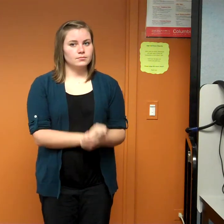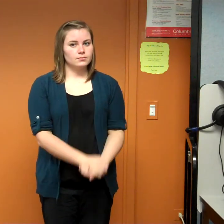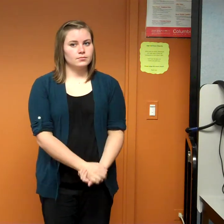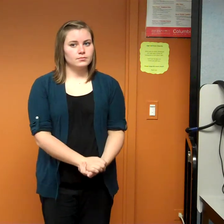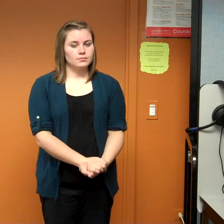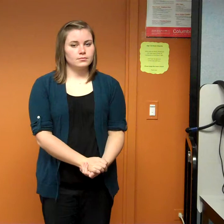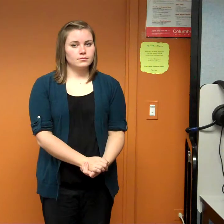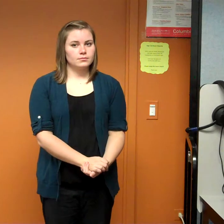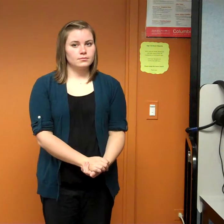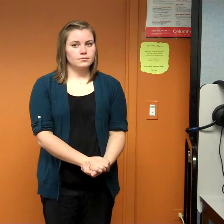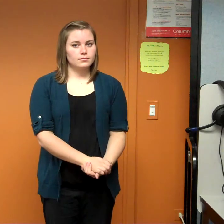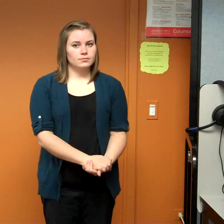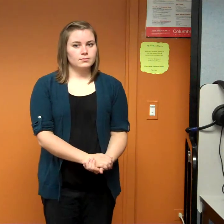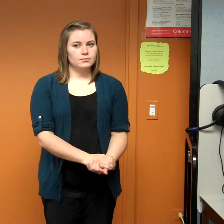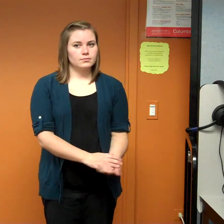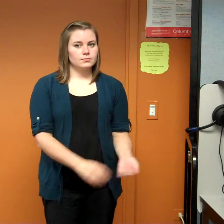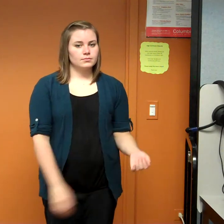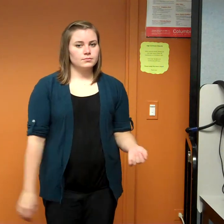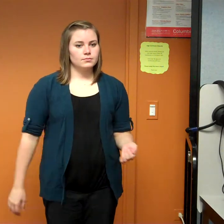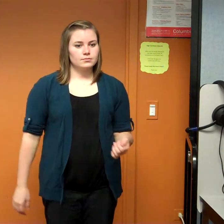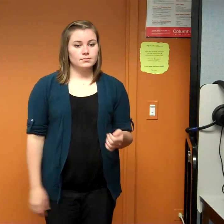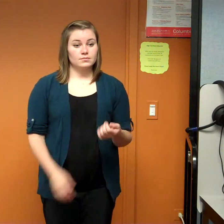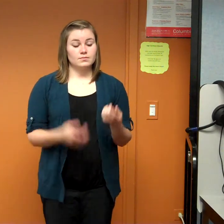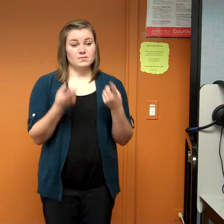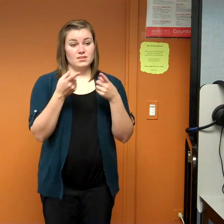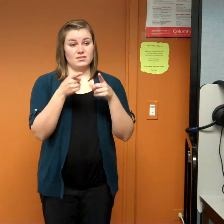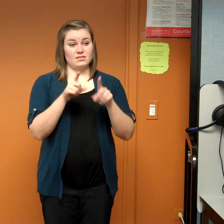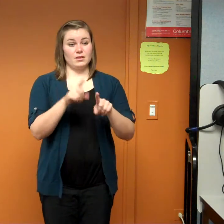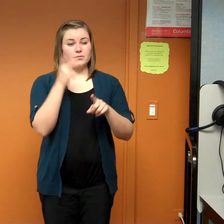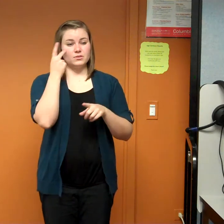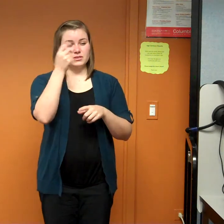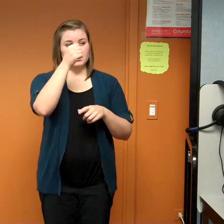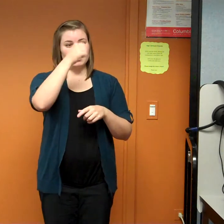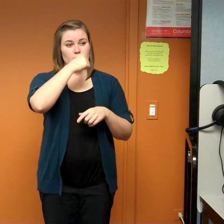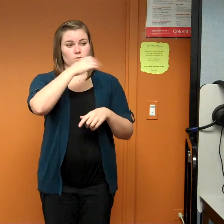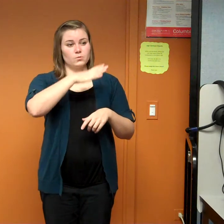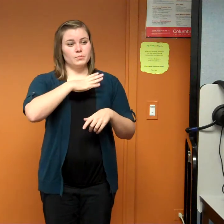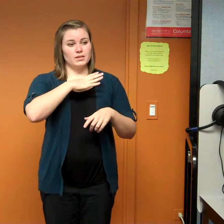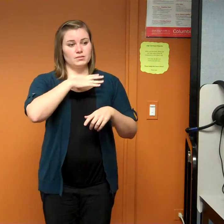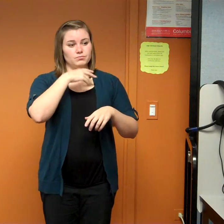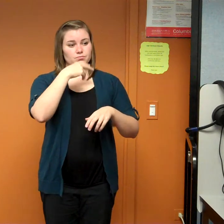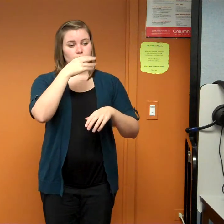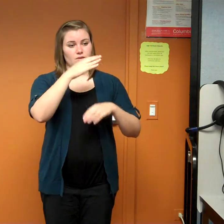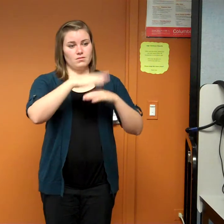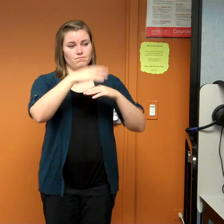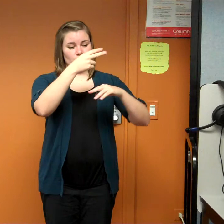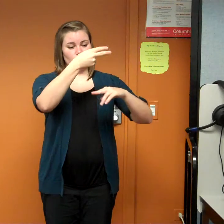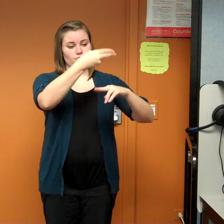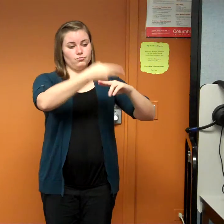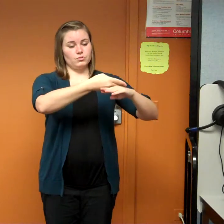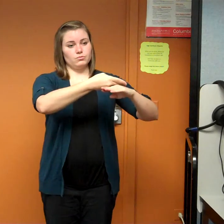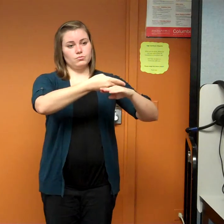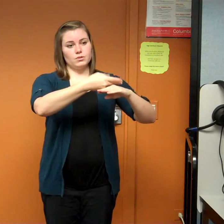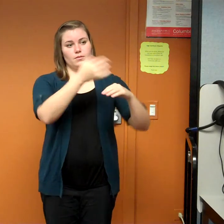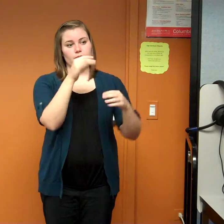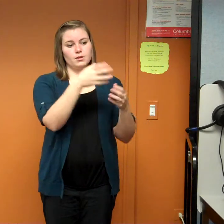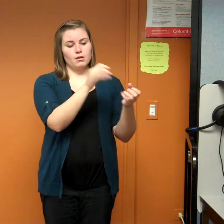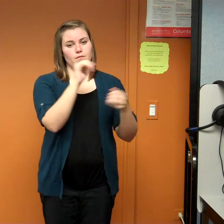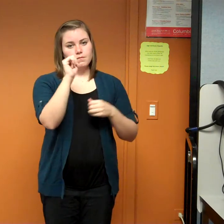they haul out this woman on a stretcher with green makeup and a black costume, and of course everyone knows who Idina Menzel is, and I have no idea who she